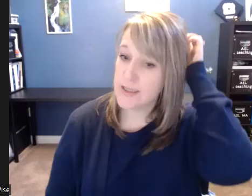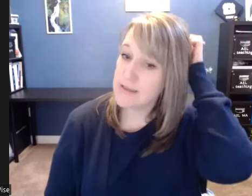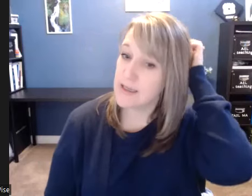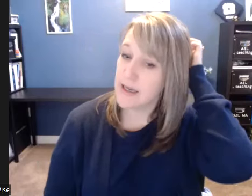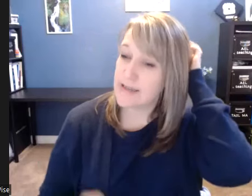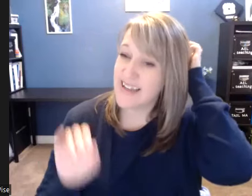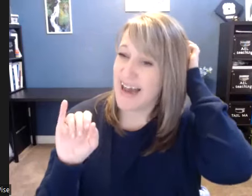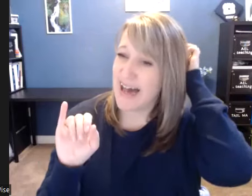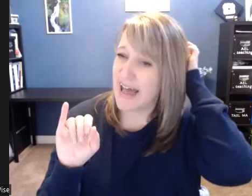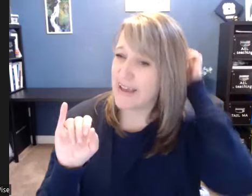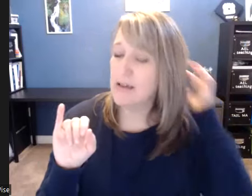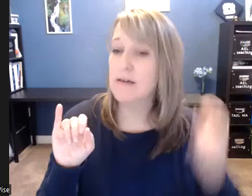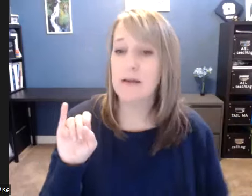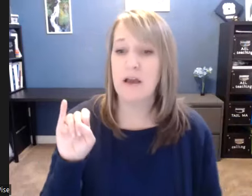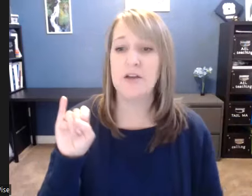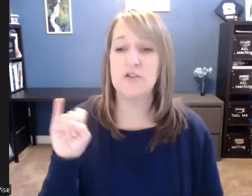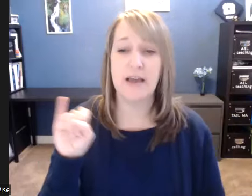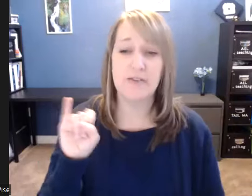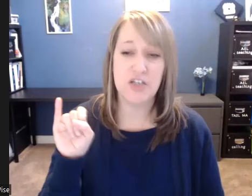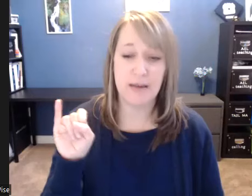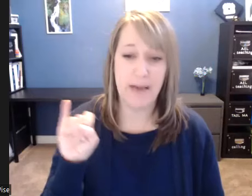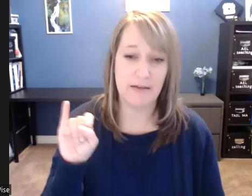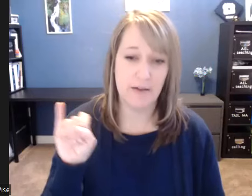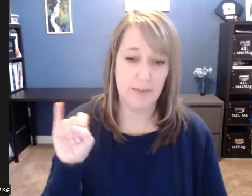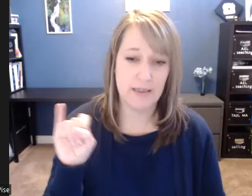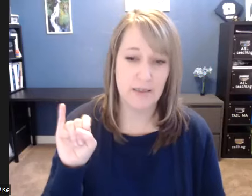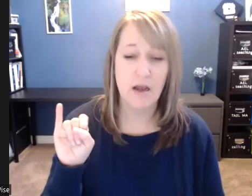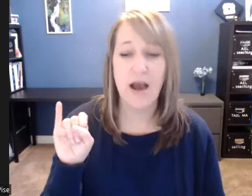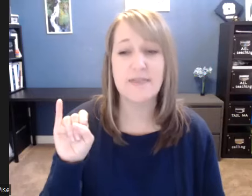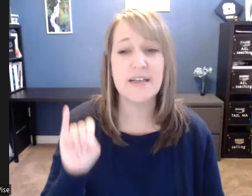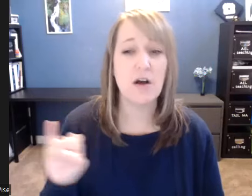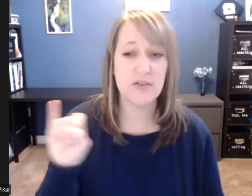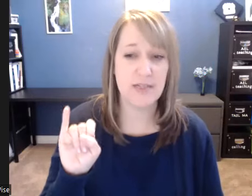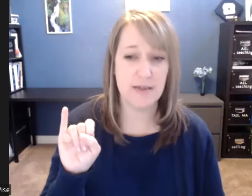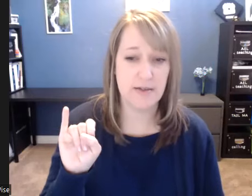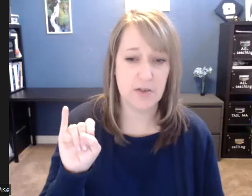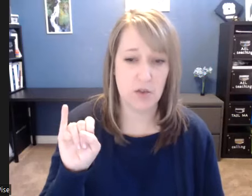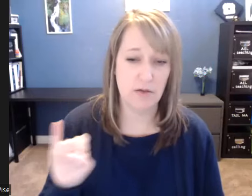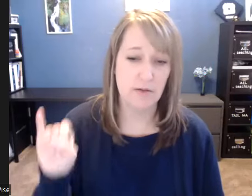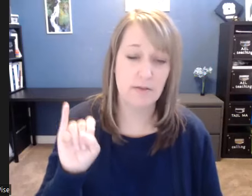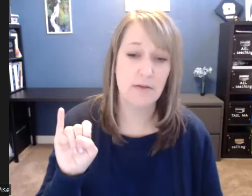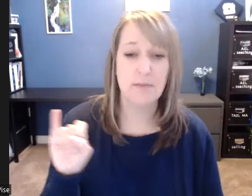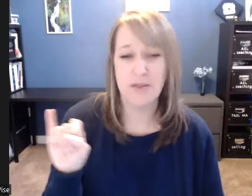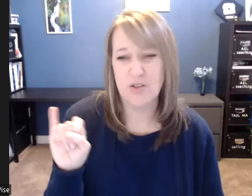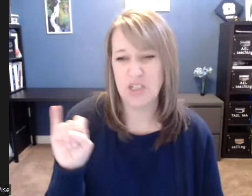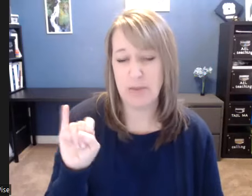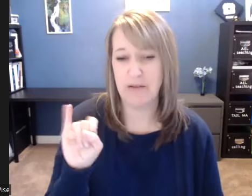Insurance is an I, and you just kind of shake it back a little bit. I've seen it also done in a circle, but usually back and